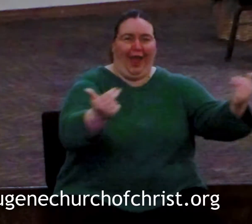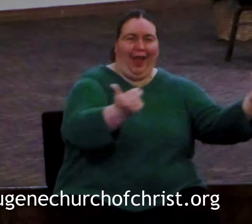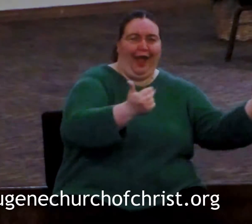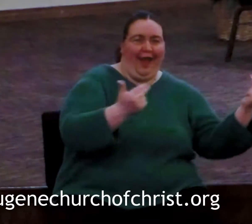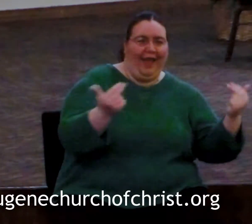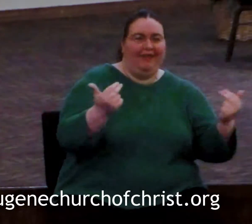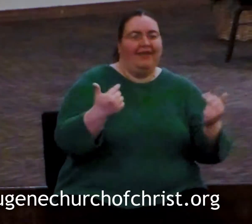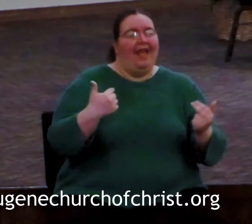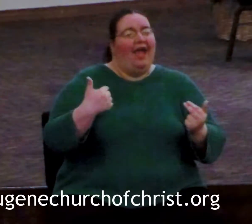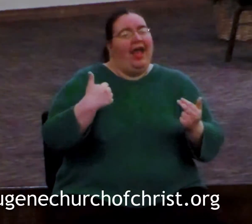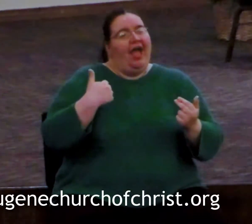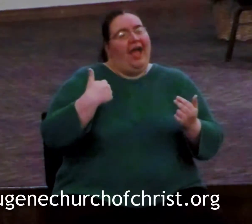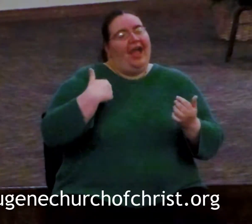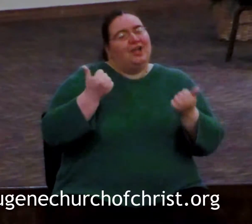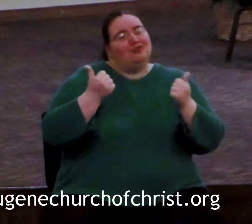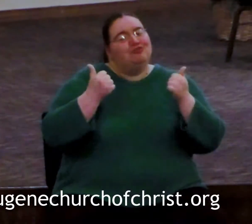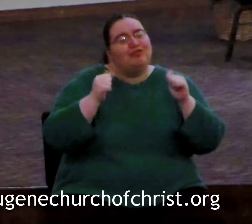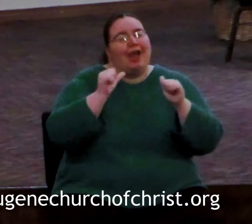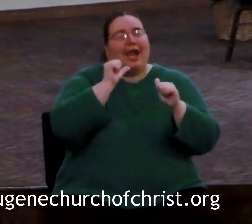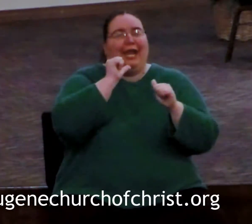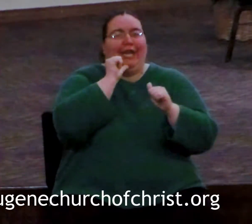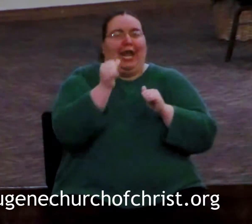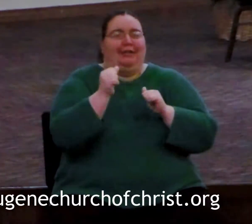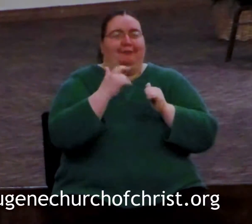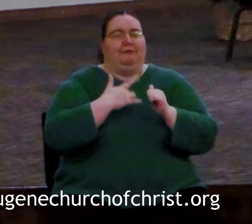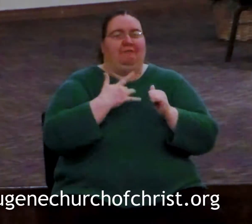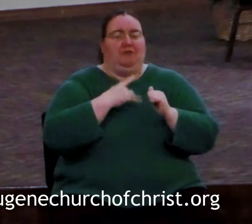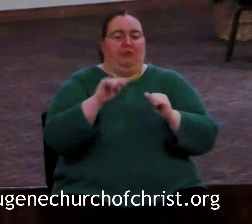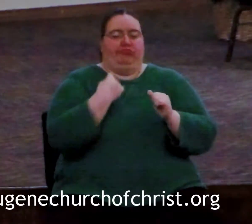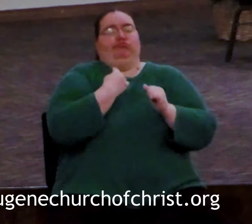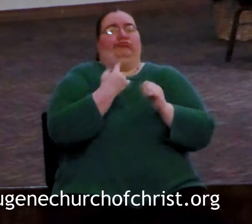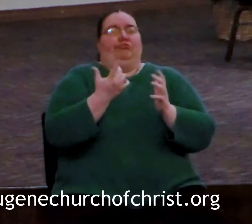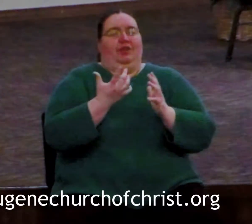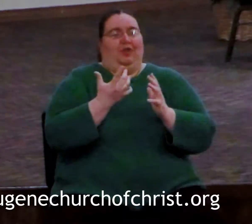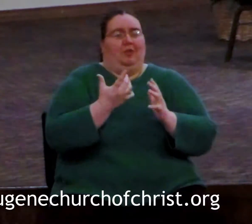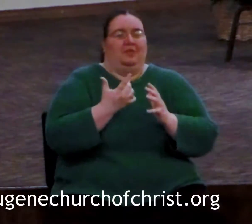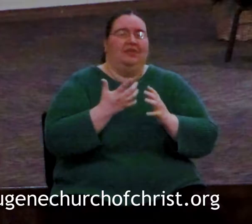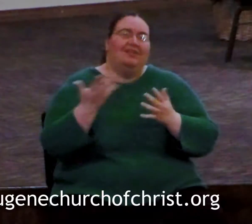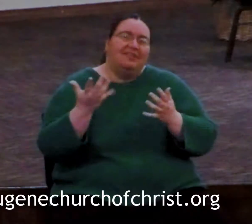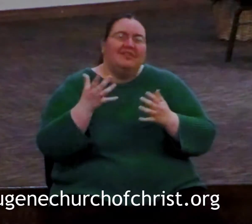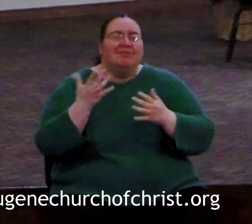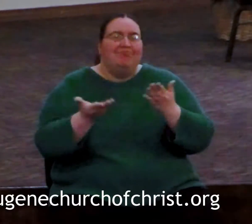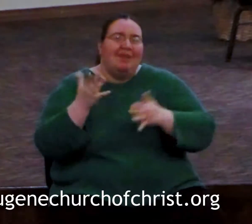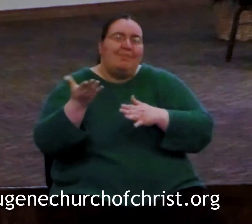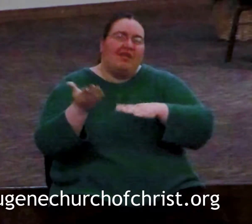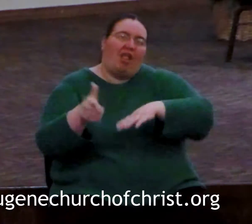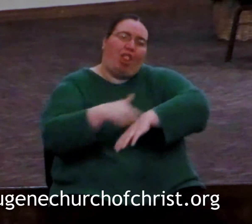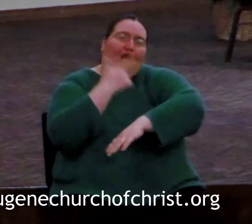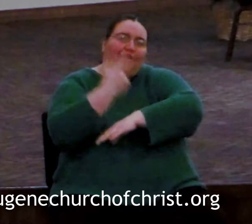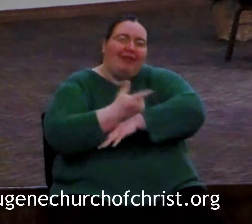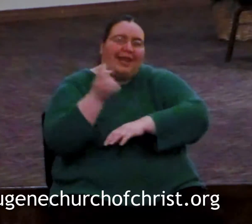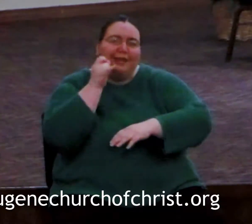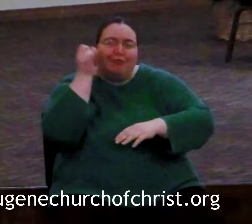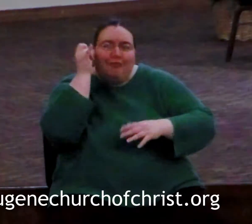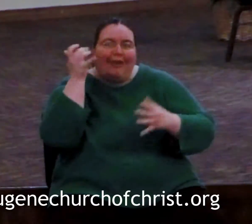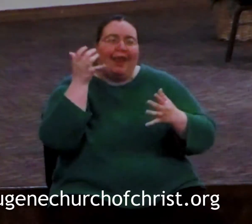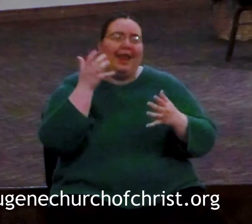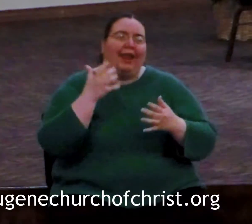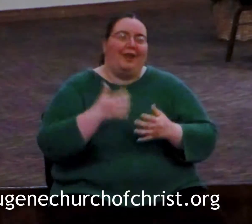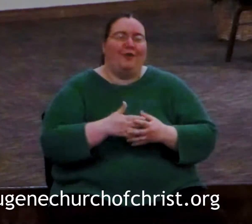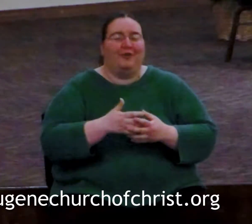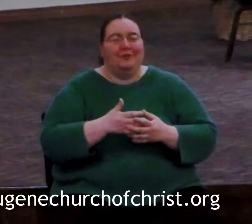And I try not to take it personally. I assume it was a long night yesterday. This is fascinating. You'll listen to it again later. But someone will fall